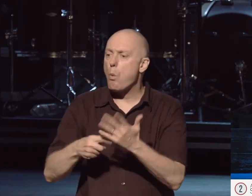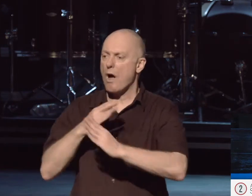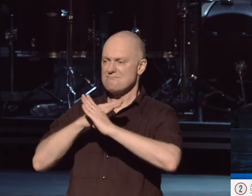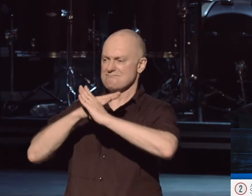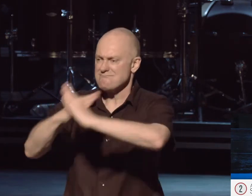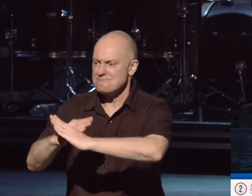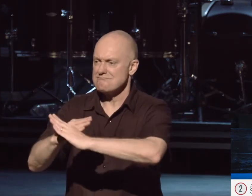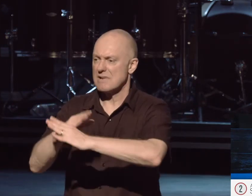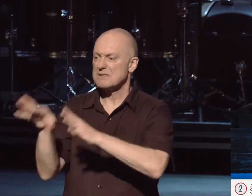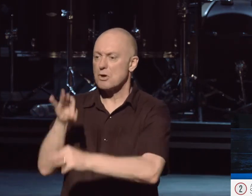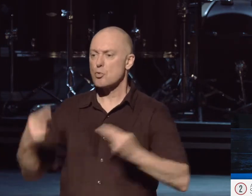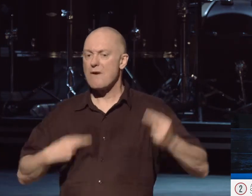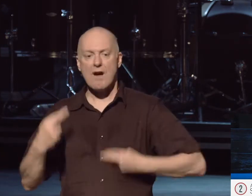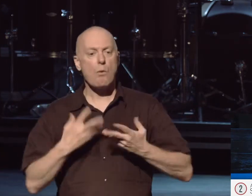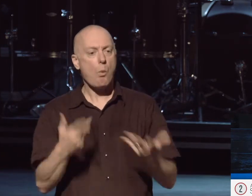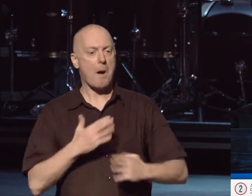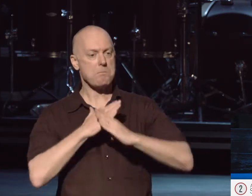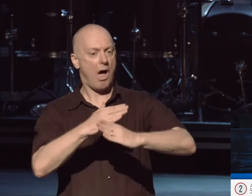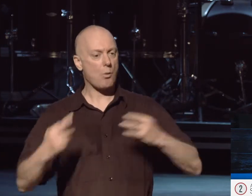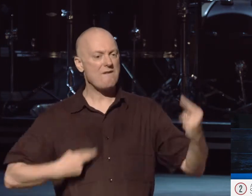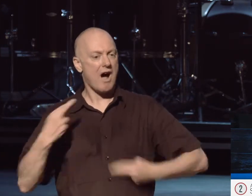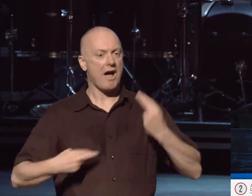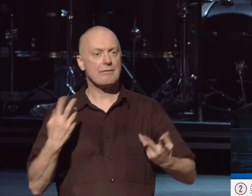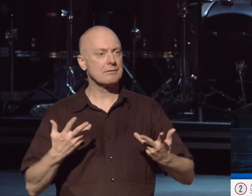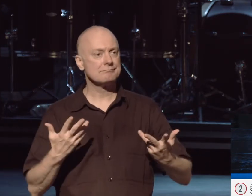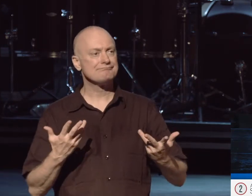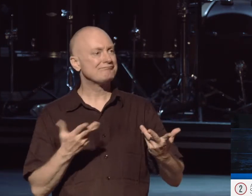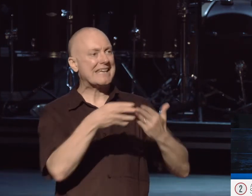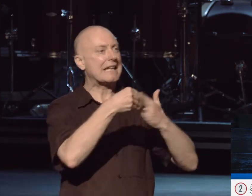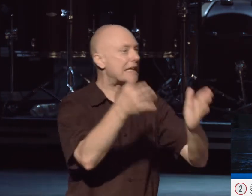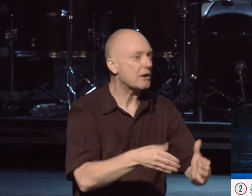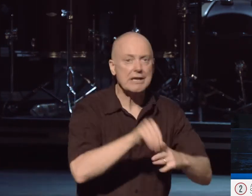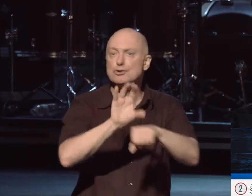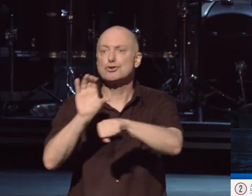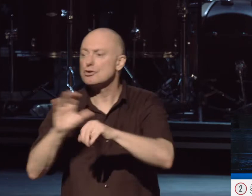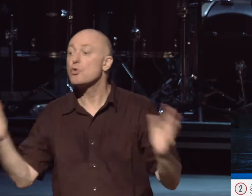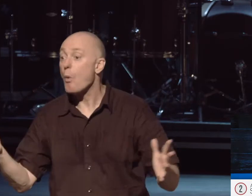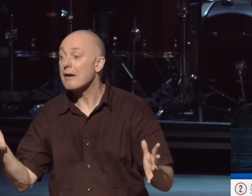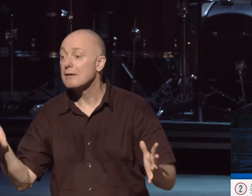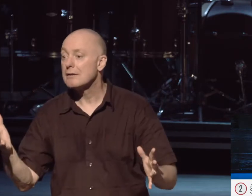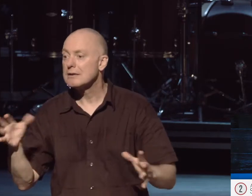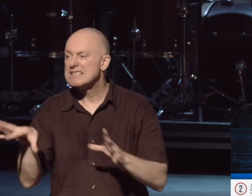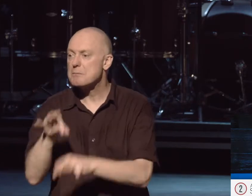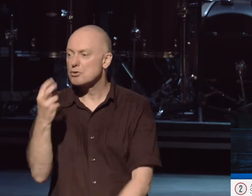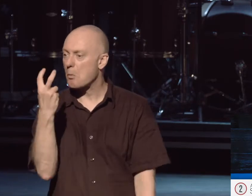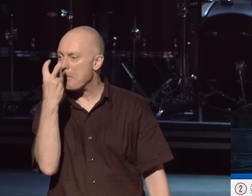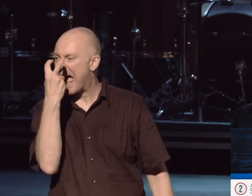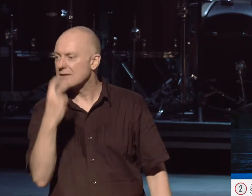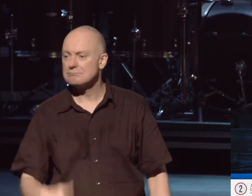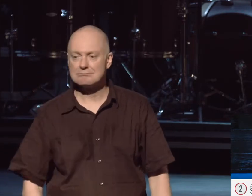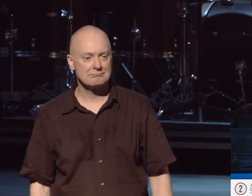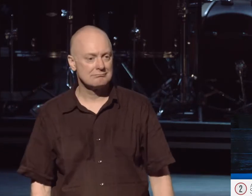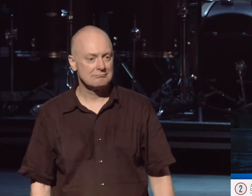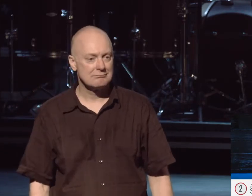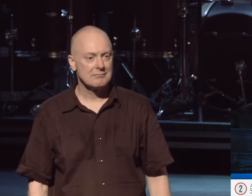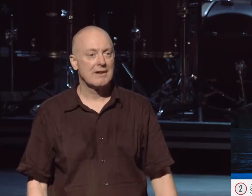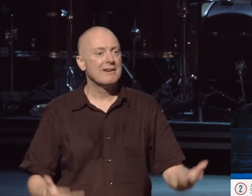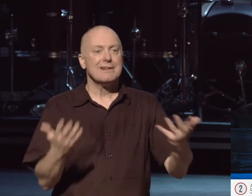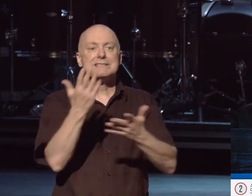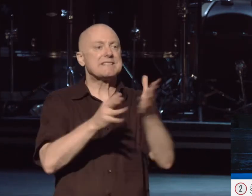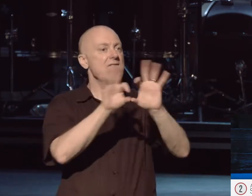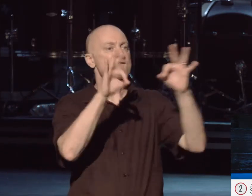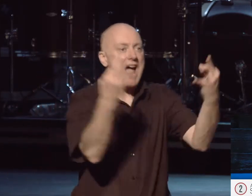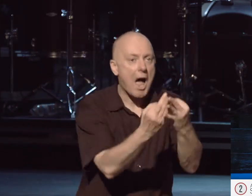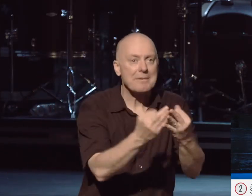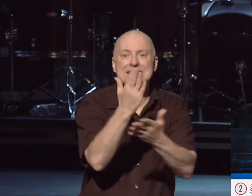to spiritual revival, whether in a life, in a leader, in a church, is spiritual blindness. There are families, there